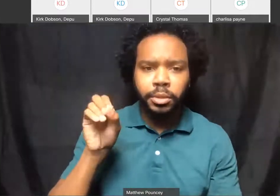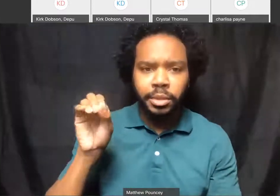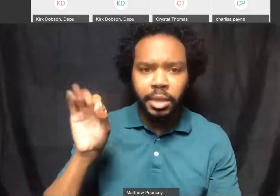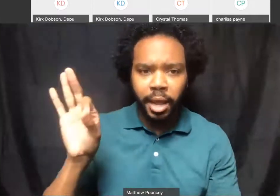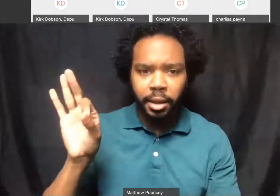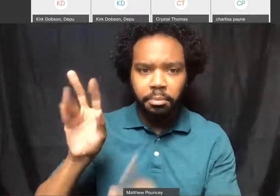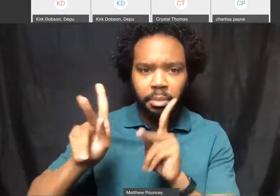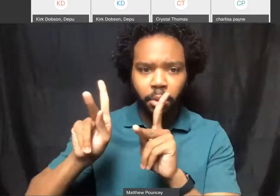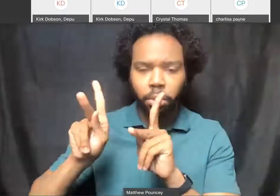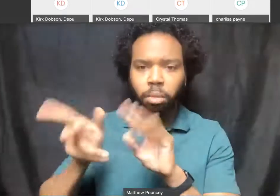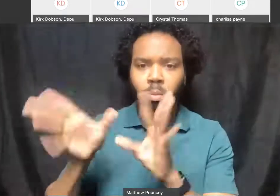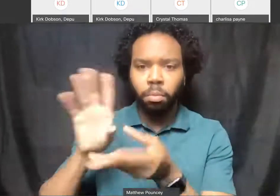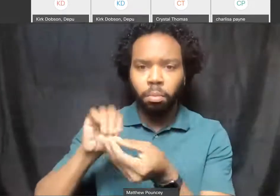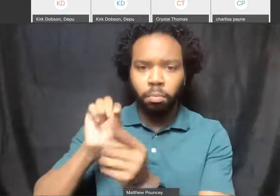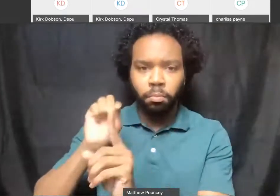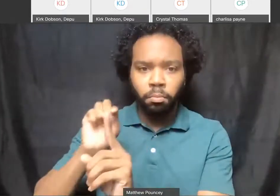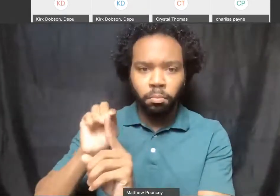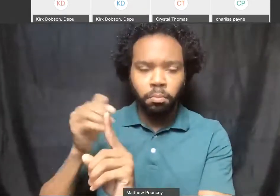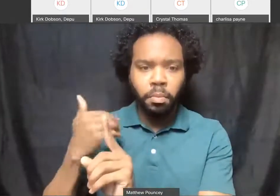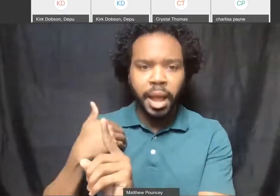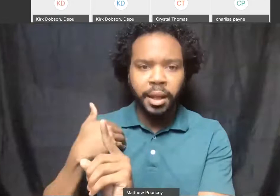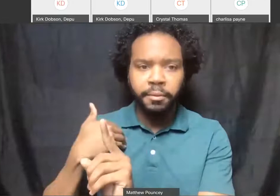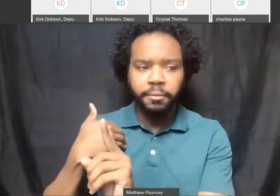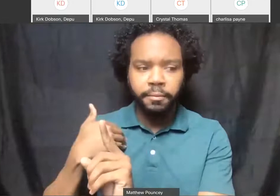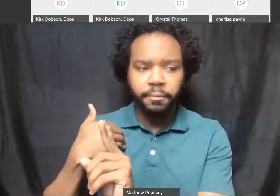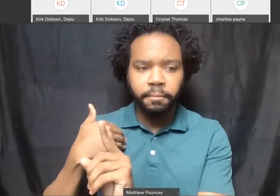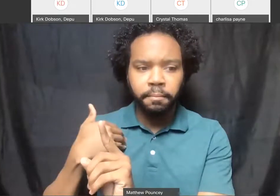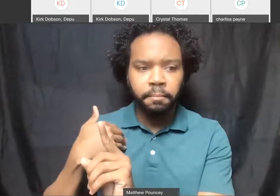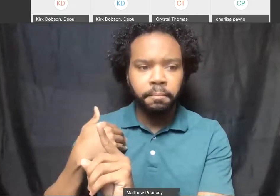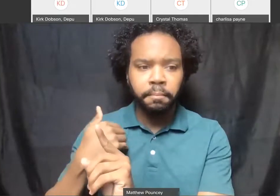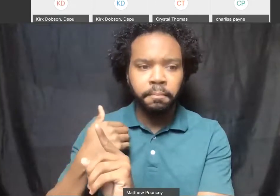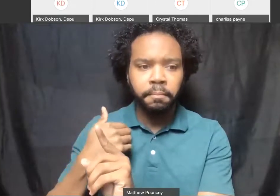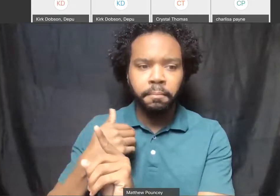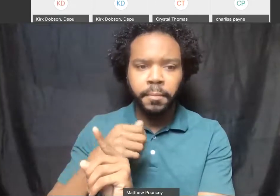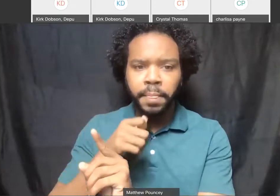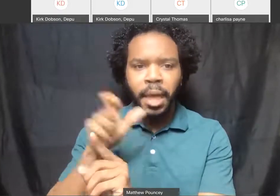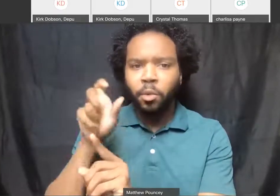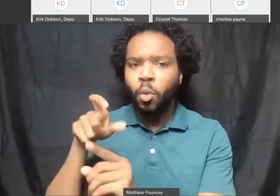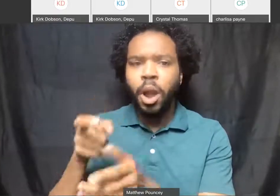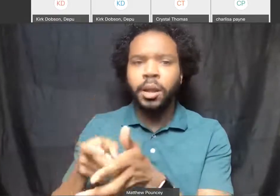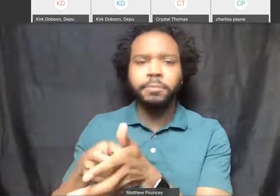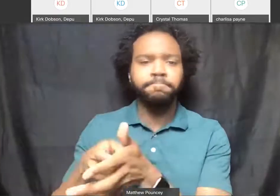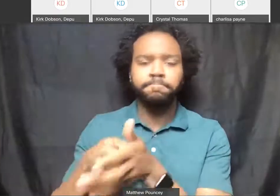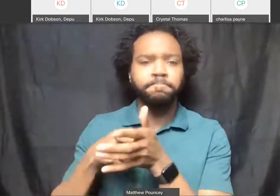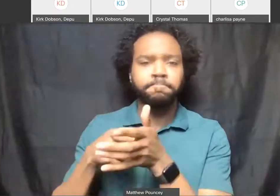who have not required any inpatient treatment for COVID-19.